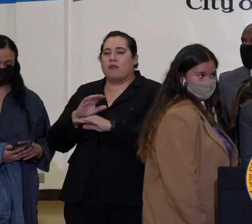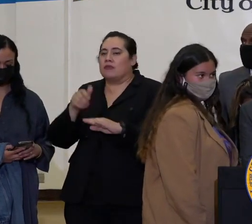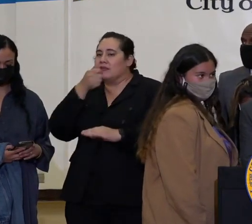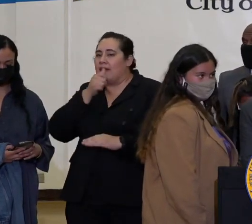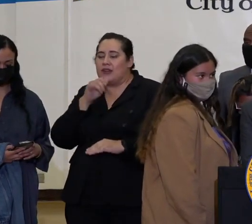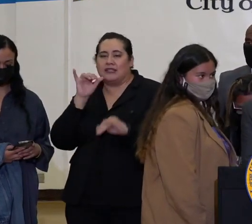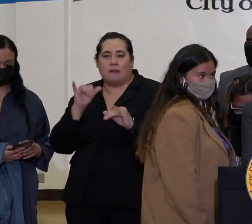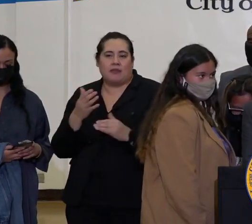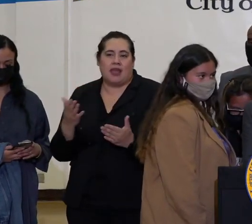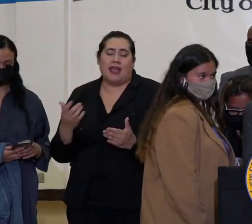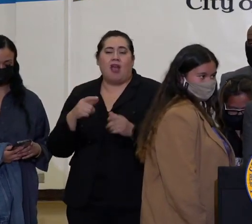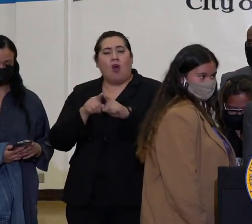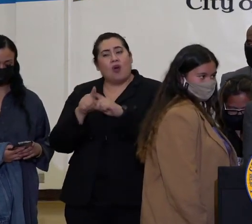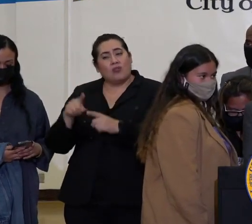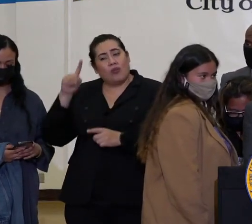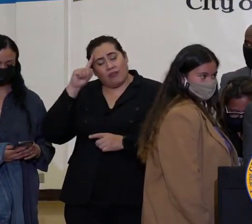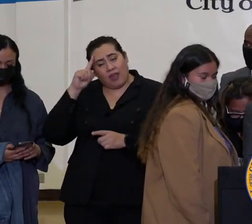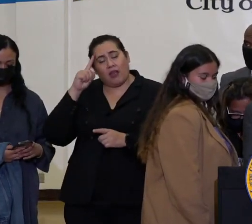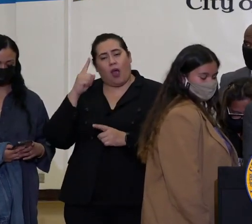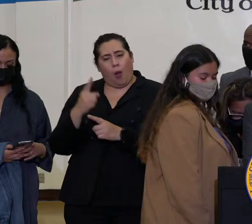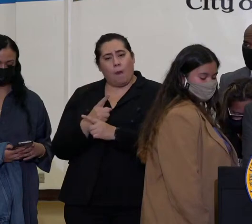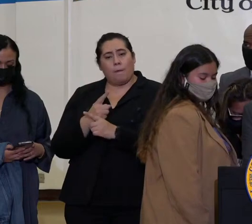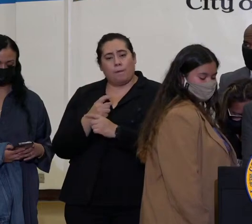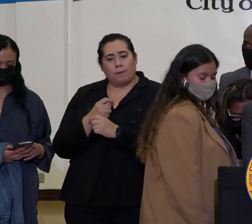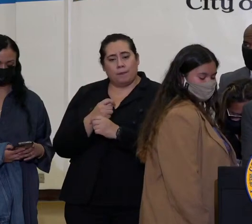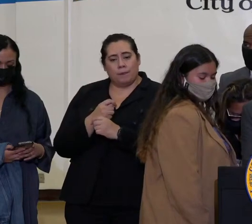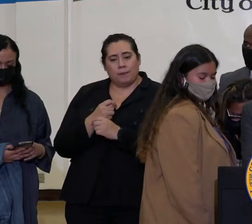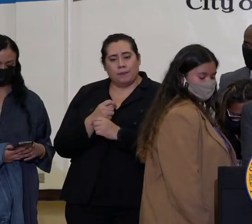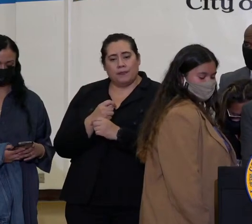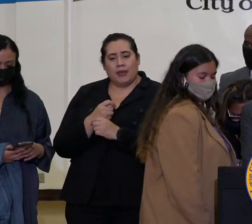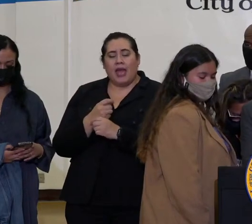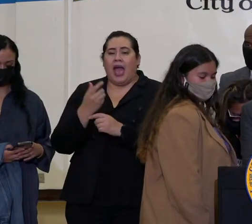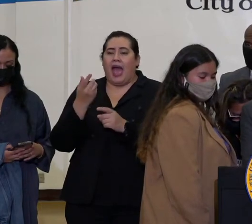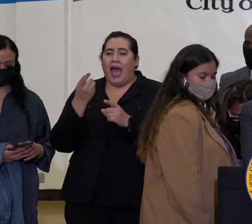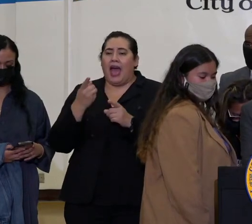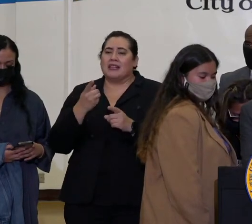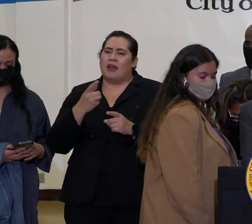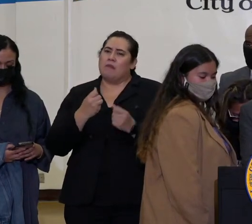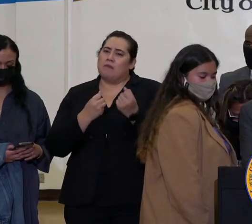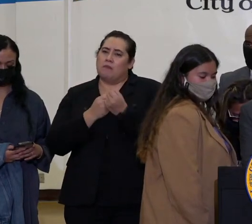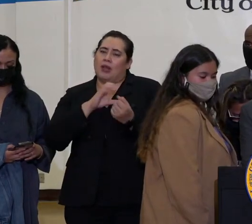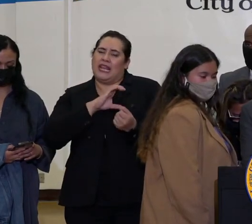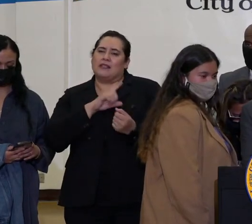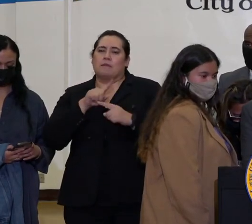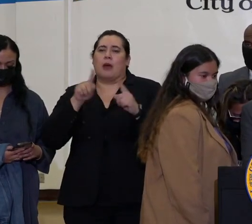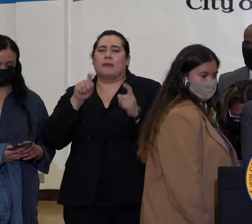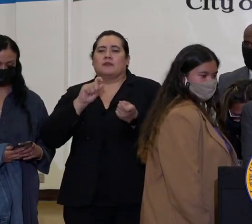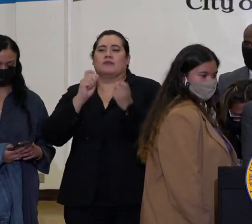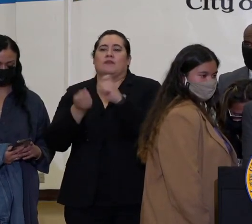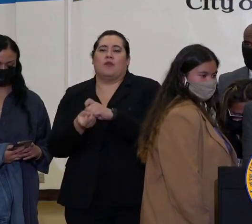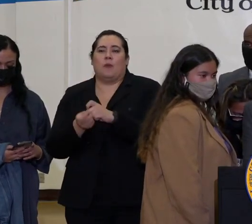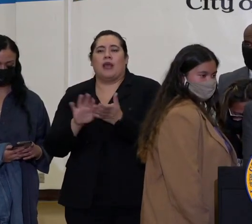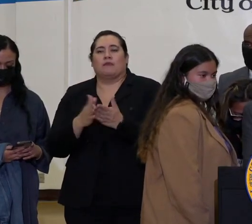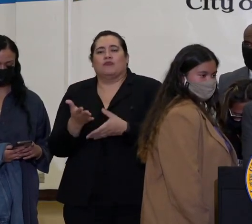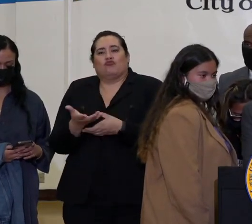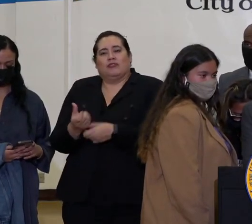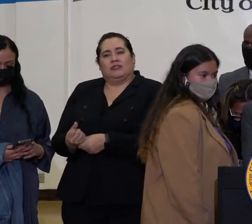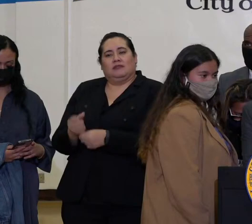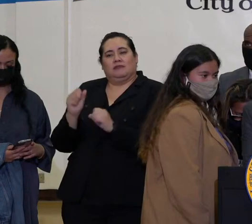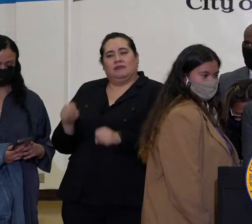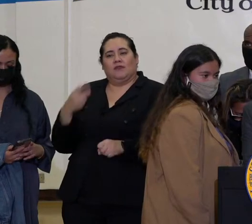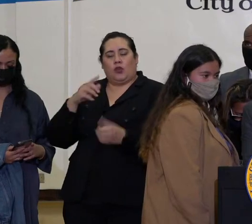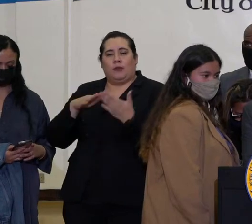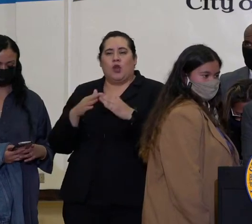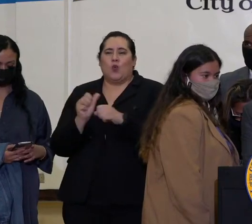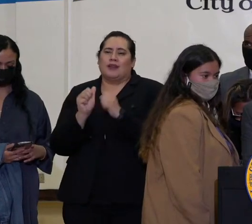same fate. And I also think it's a pro-police. We need to reform policing so that it becomes trustworthy to the community and we can